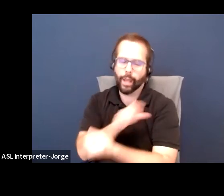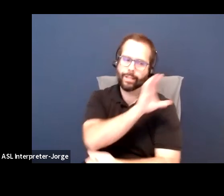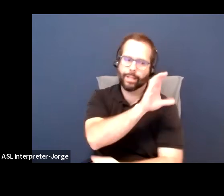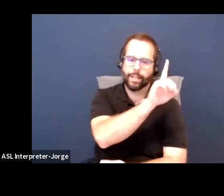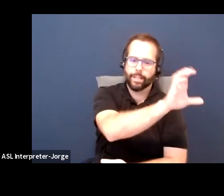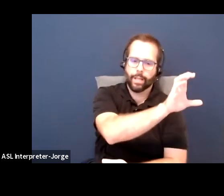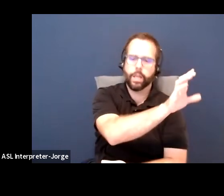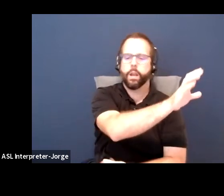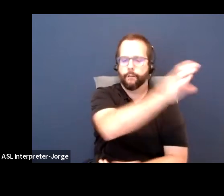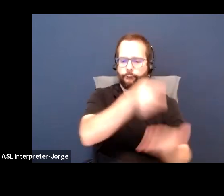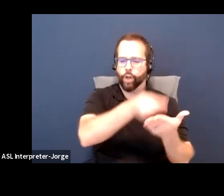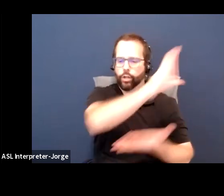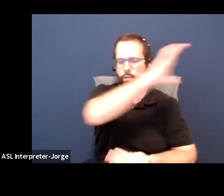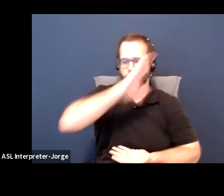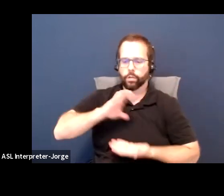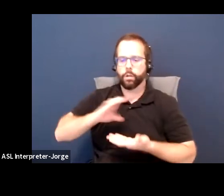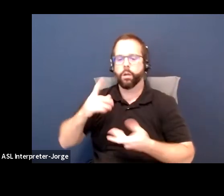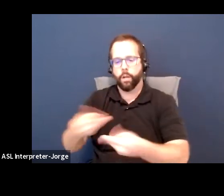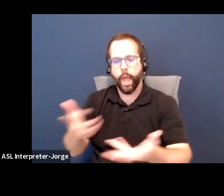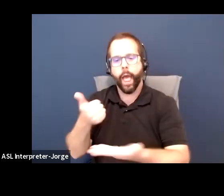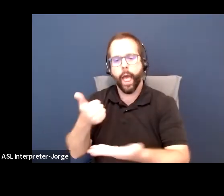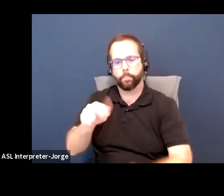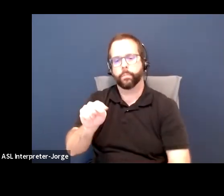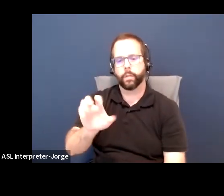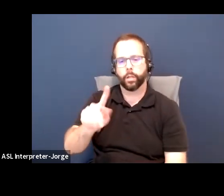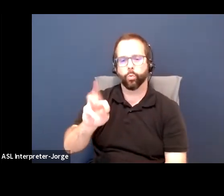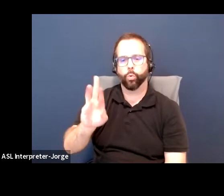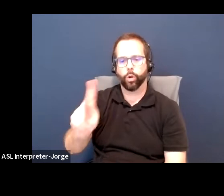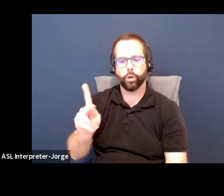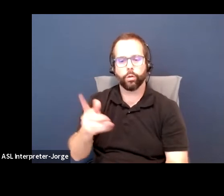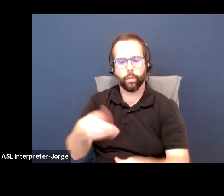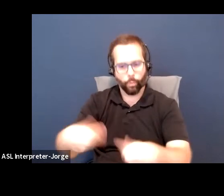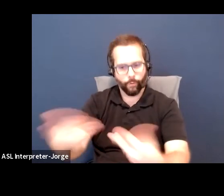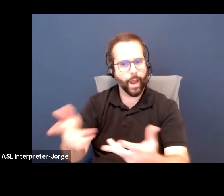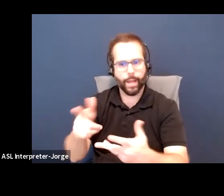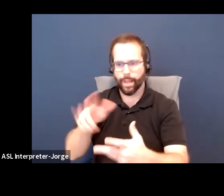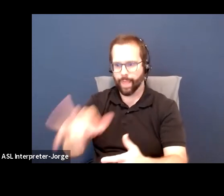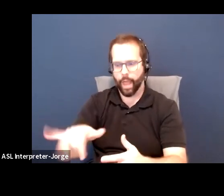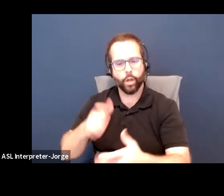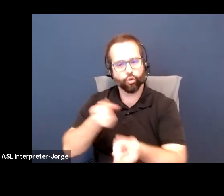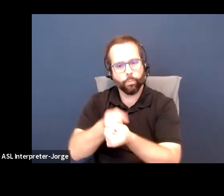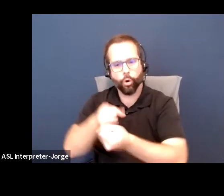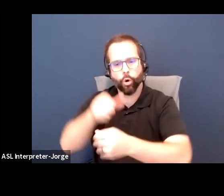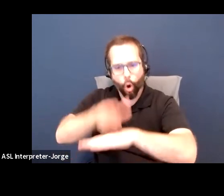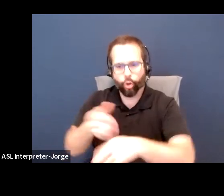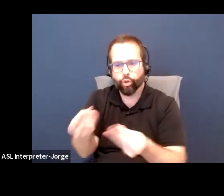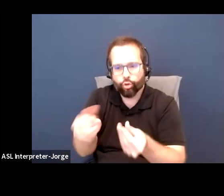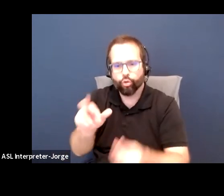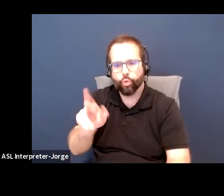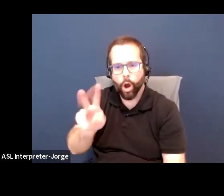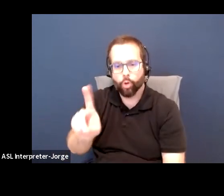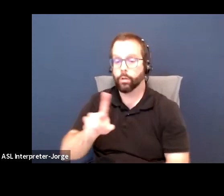helping CILs and other networks provide this critical on-the-ground support, but we also quickly set up a